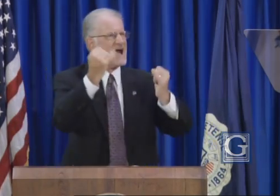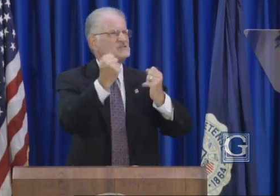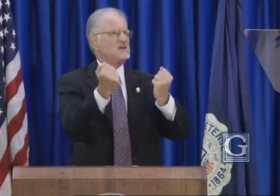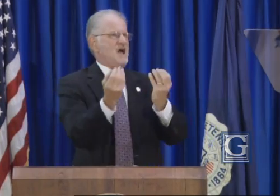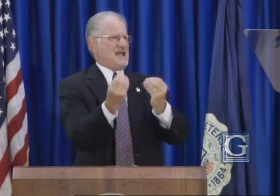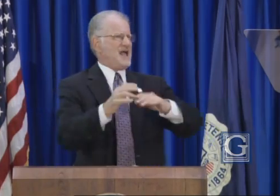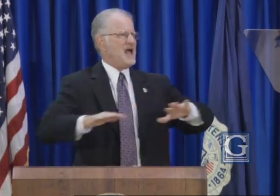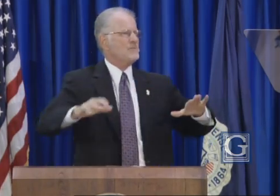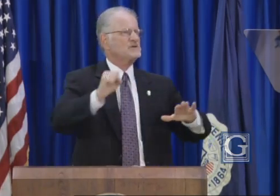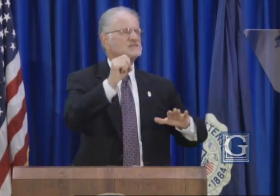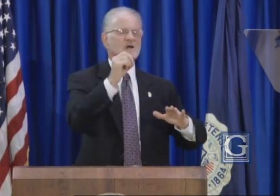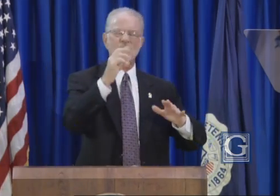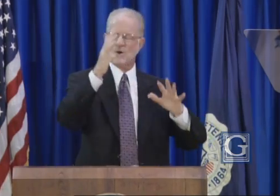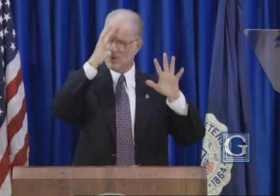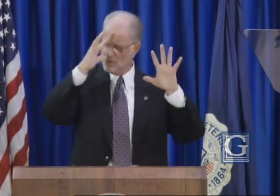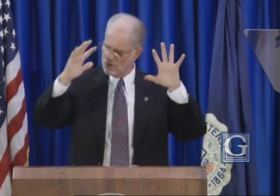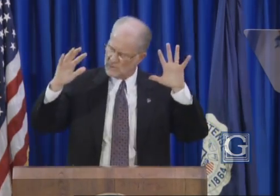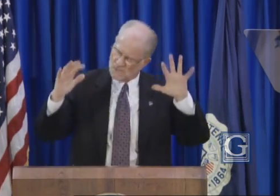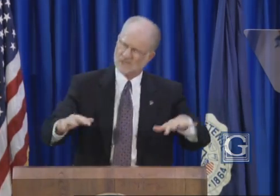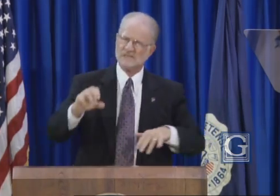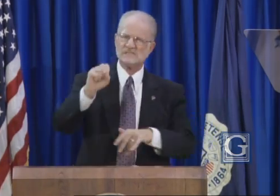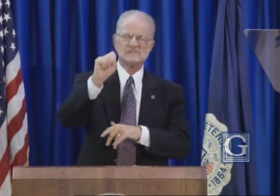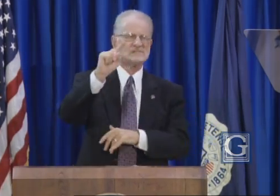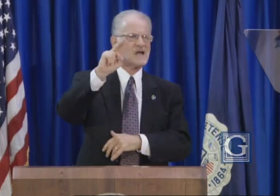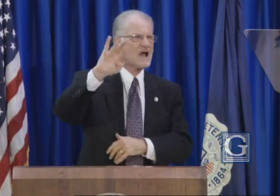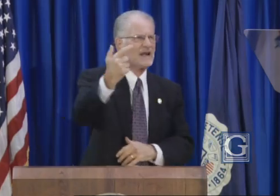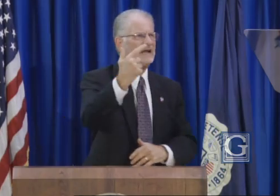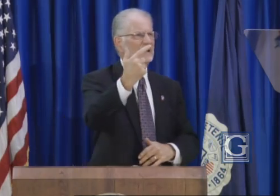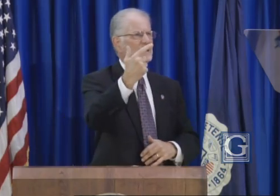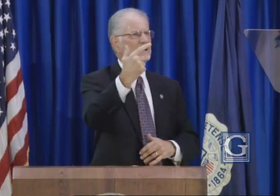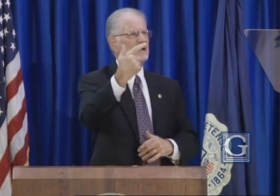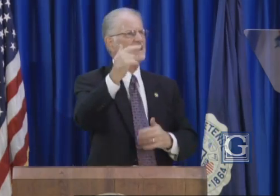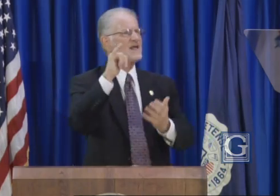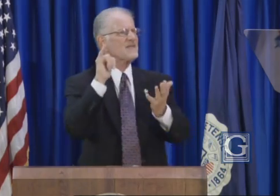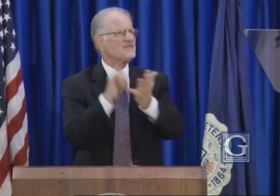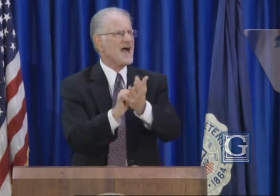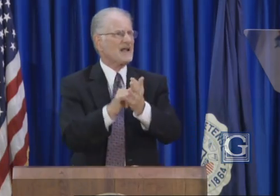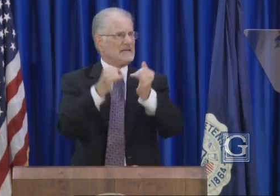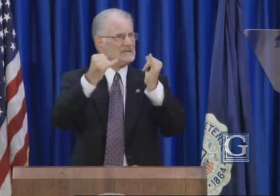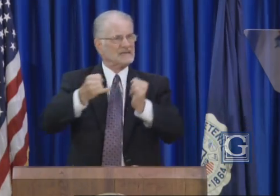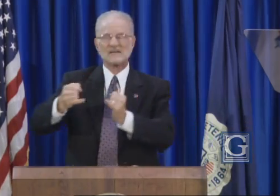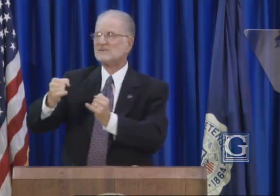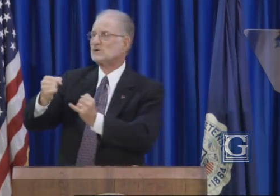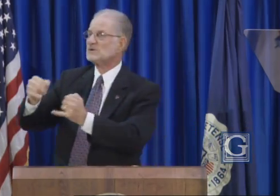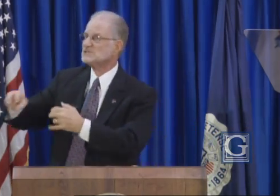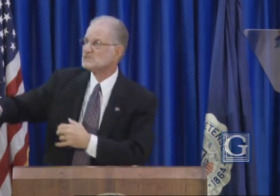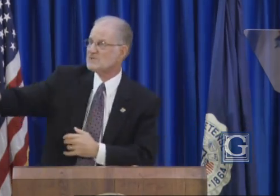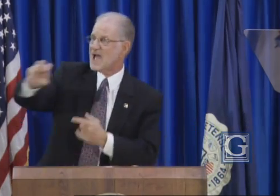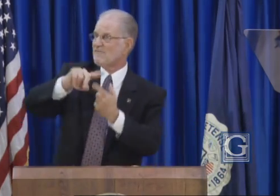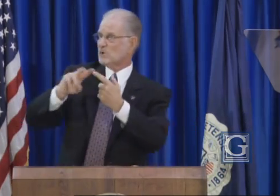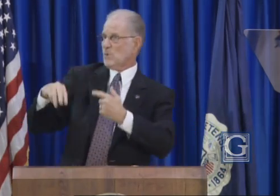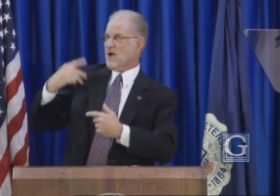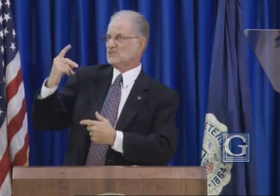alone. Just imagine a campus so stunning that individuals travel to Washington,